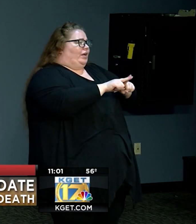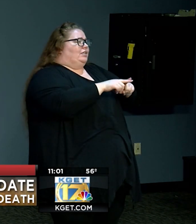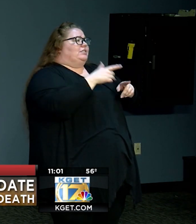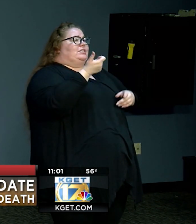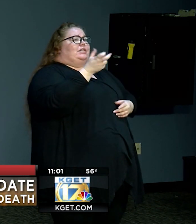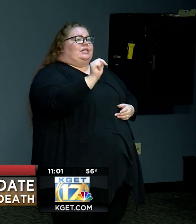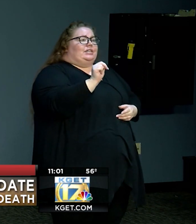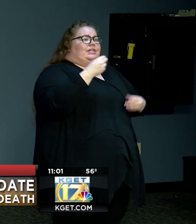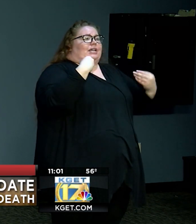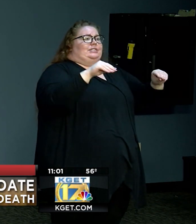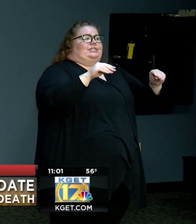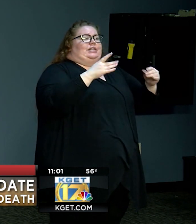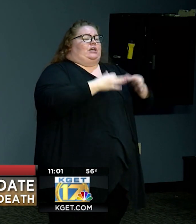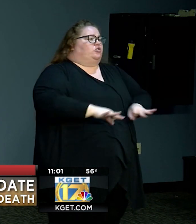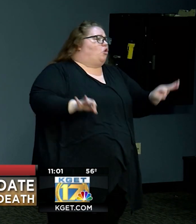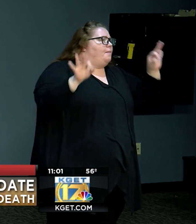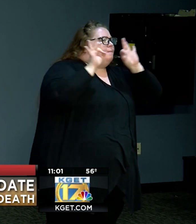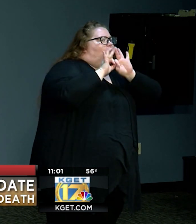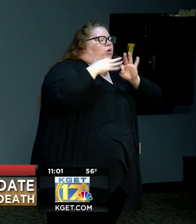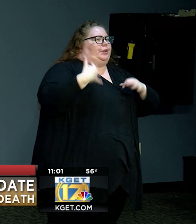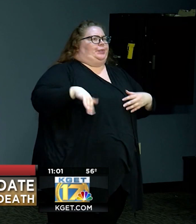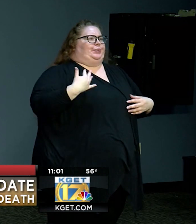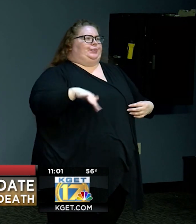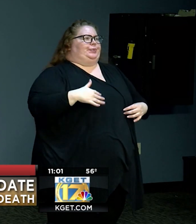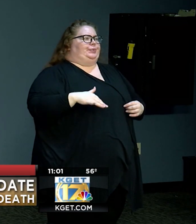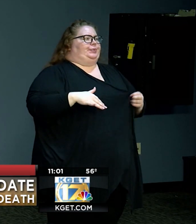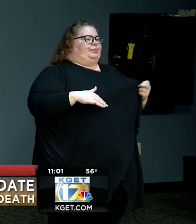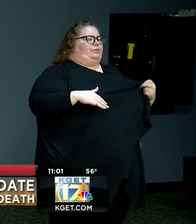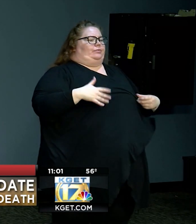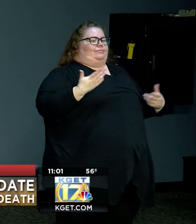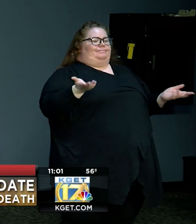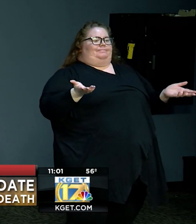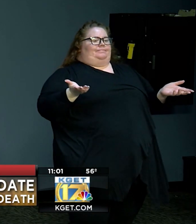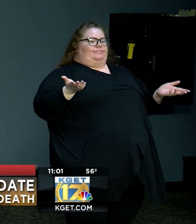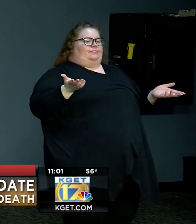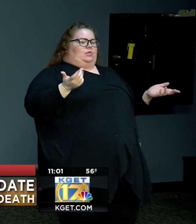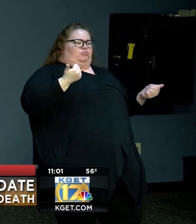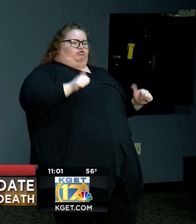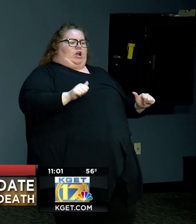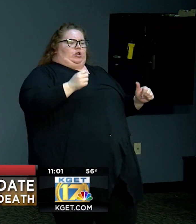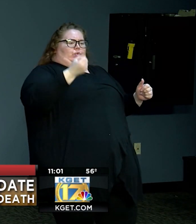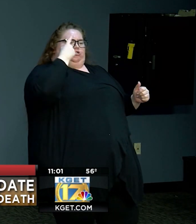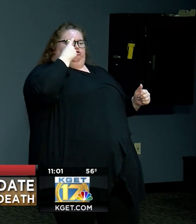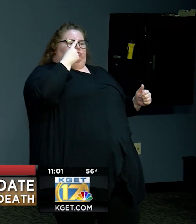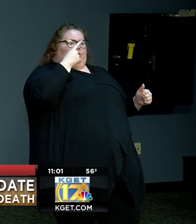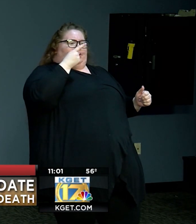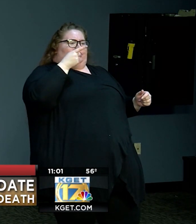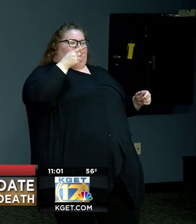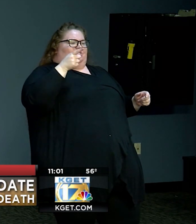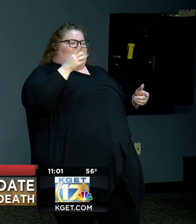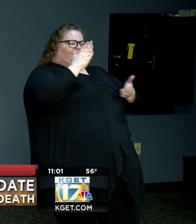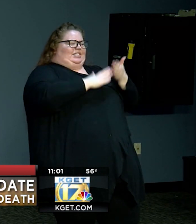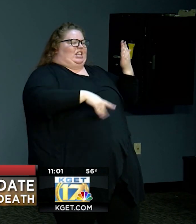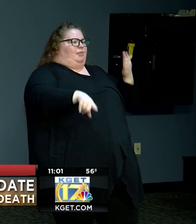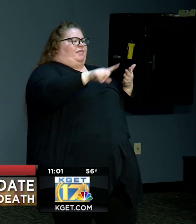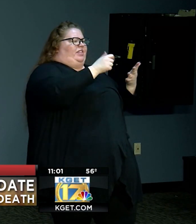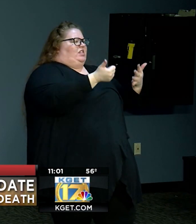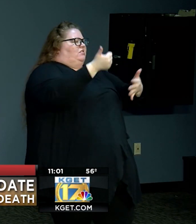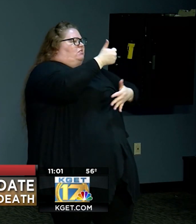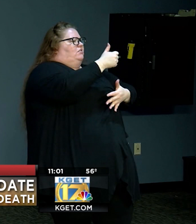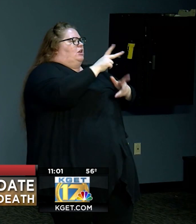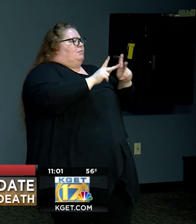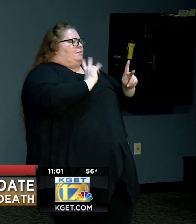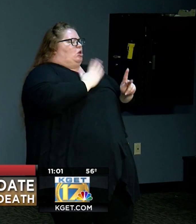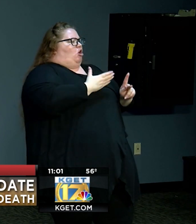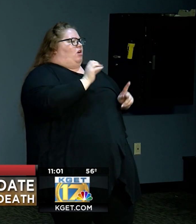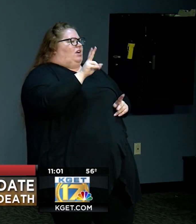county deferred to the sheriff's comment. So I'm trying to understand it. If these officials in our county are saying that gun stores are essential,